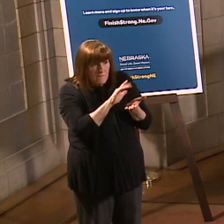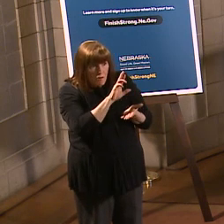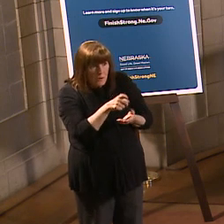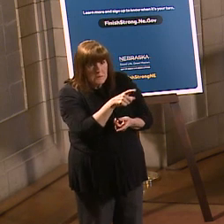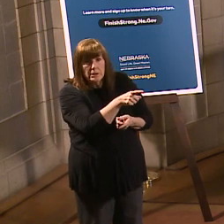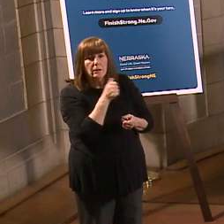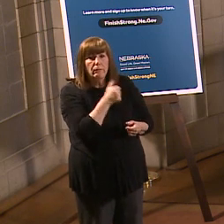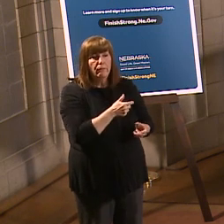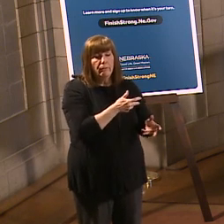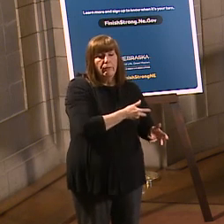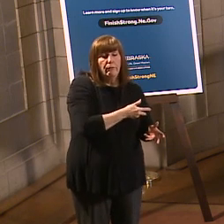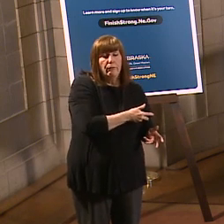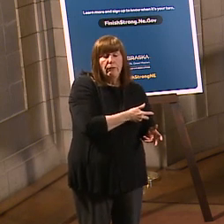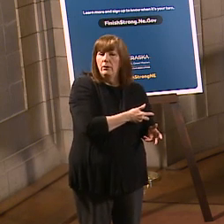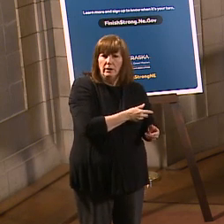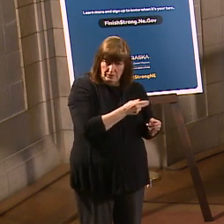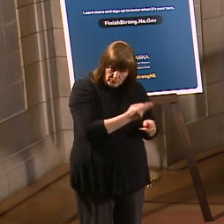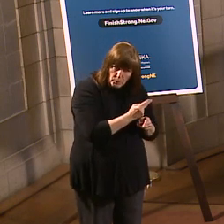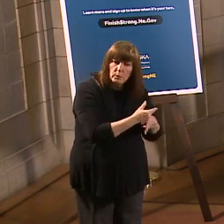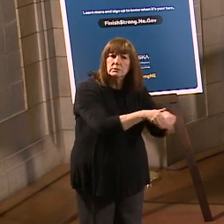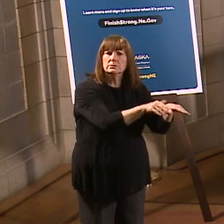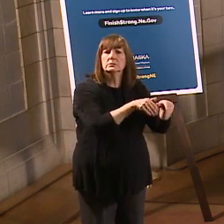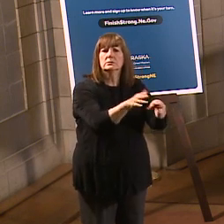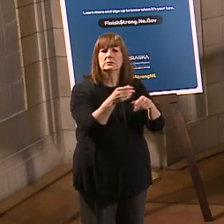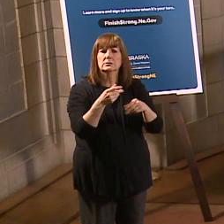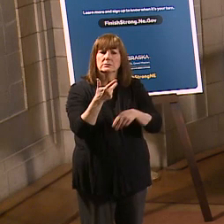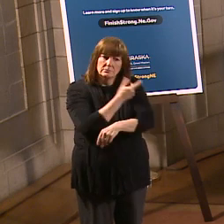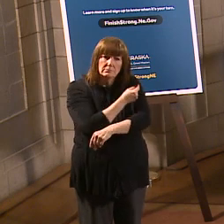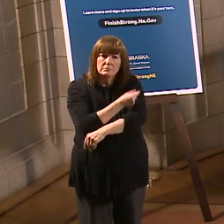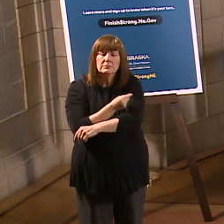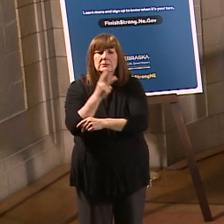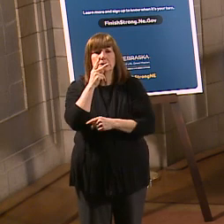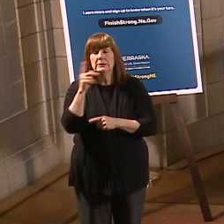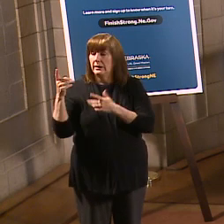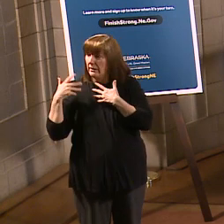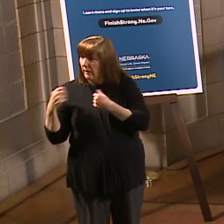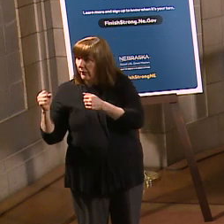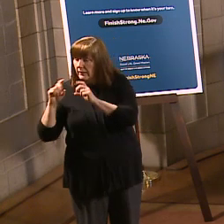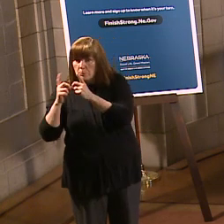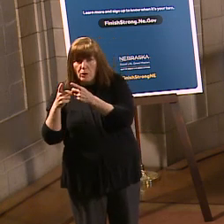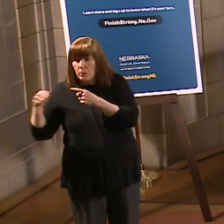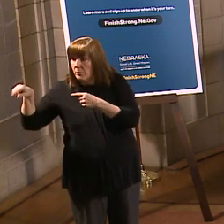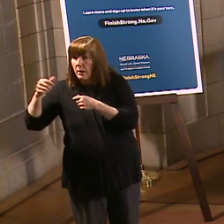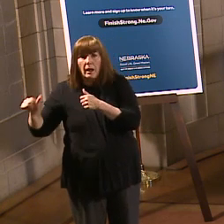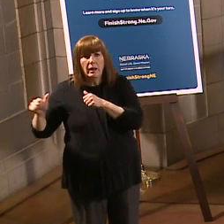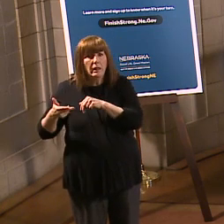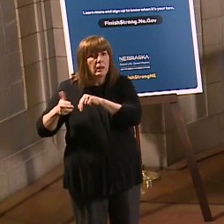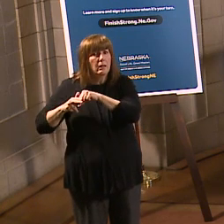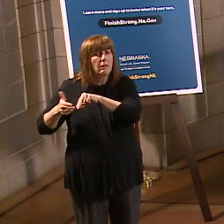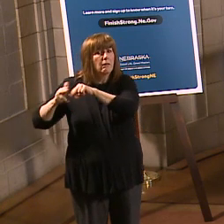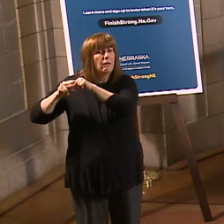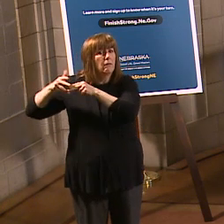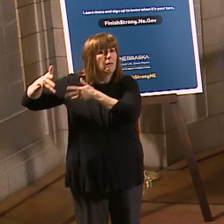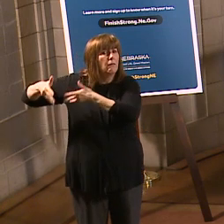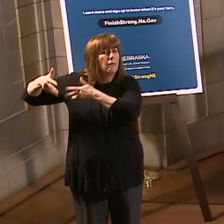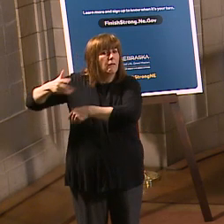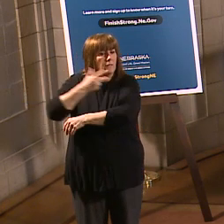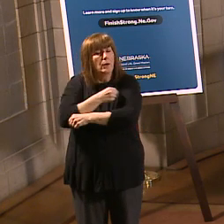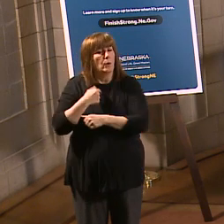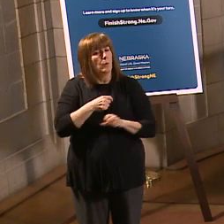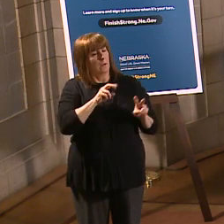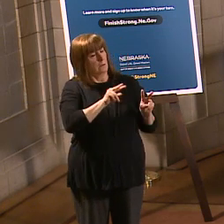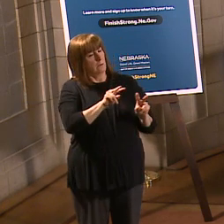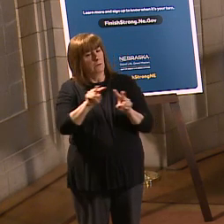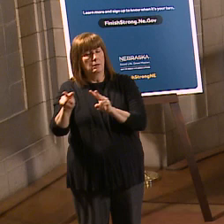on any, looking at all of our health departments to see if there's any doses of vaccines that seem to be building up. So daily, we're monitoring